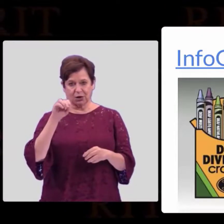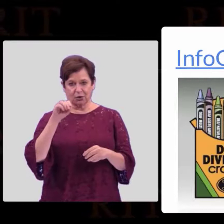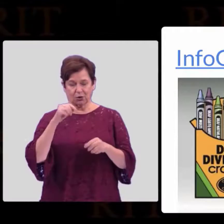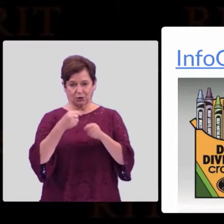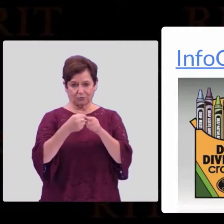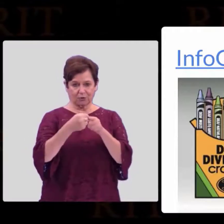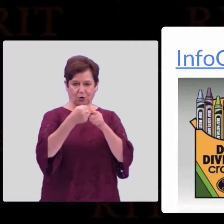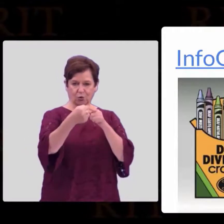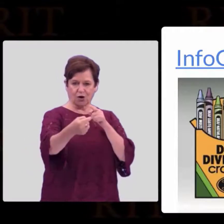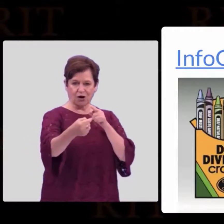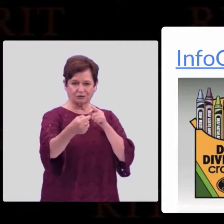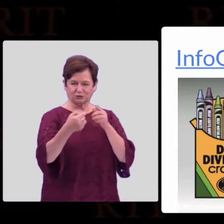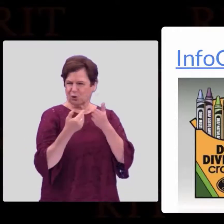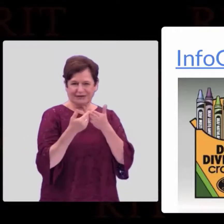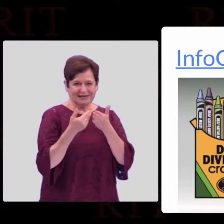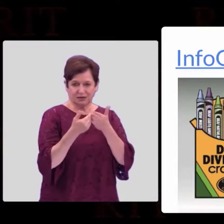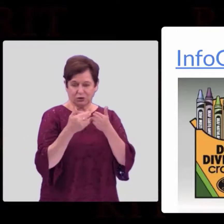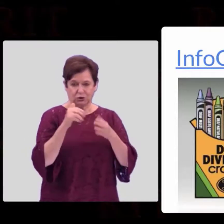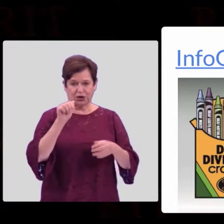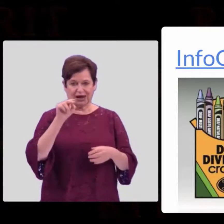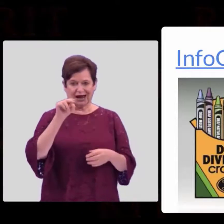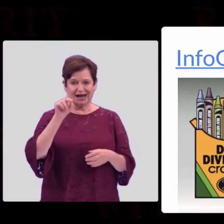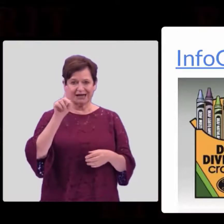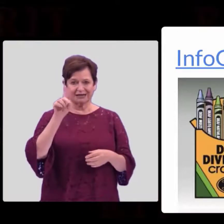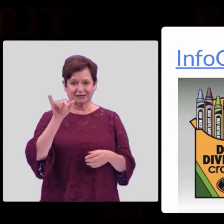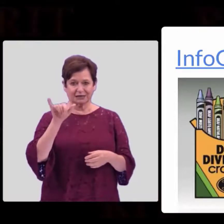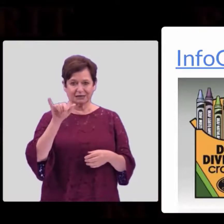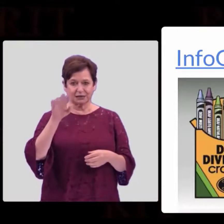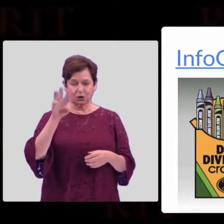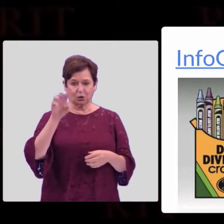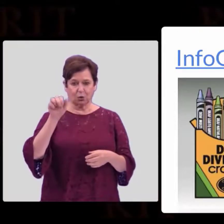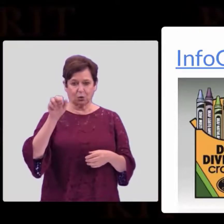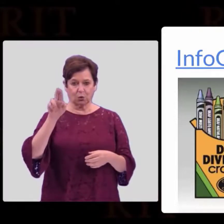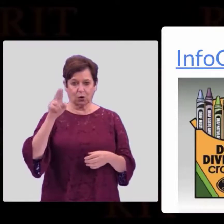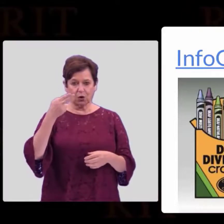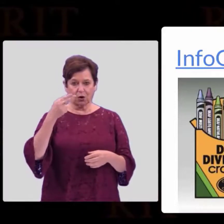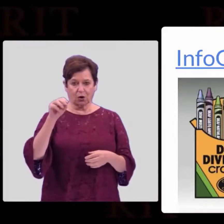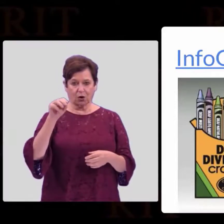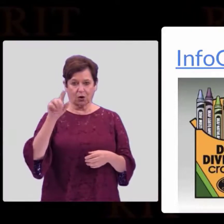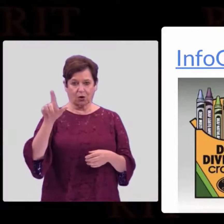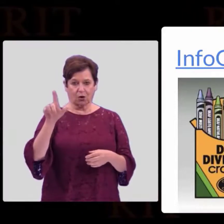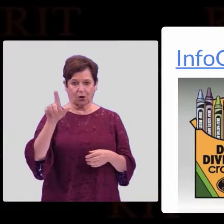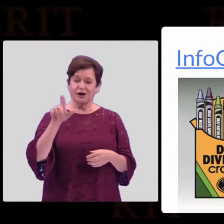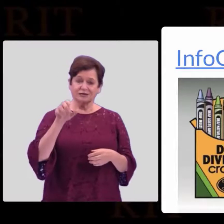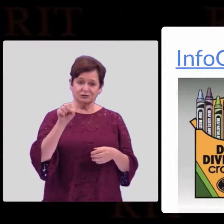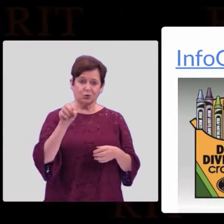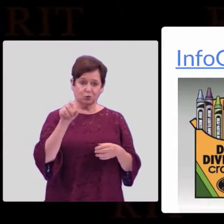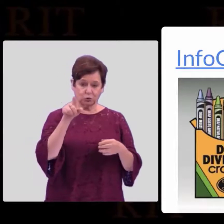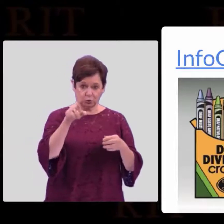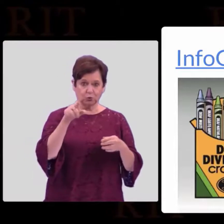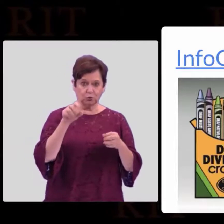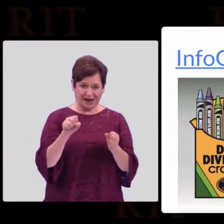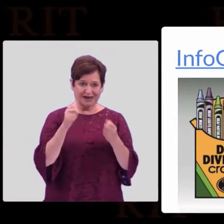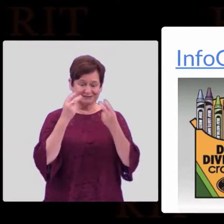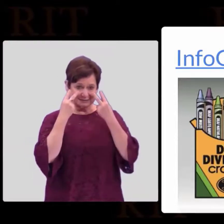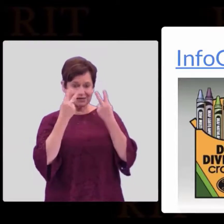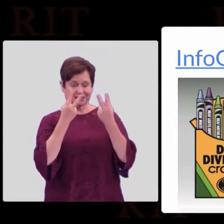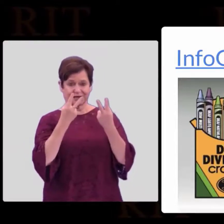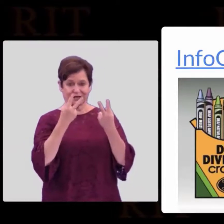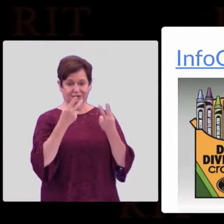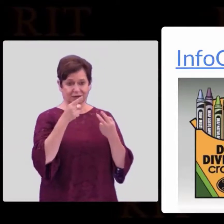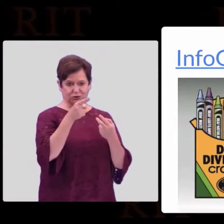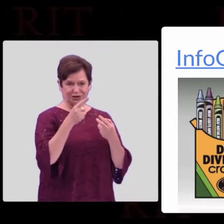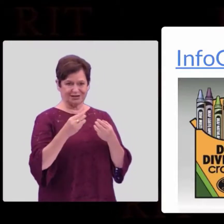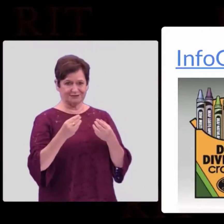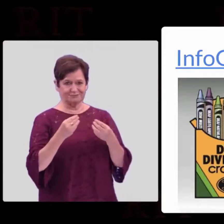She had a studio across from, or near, Andy Warhol. As you can